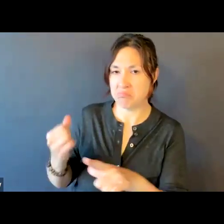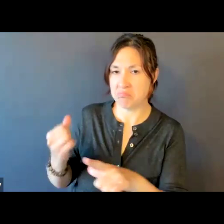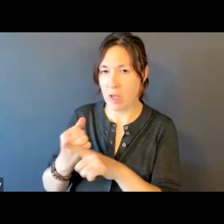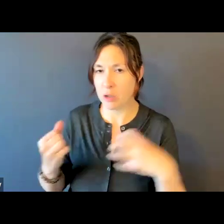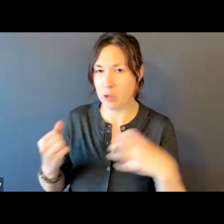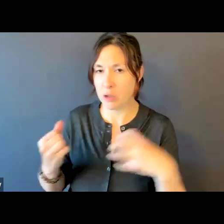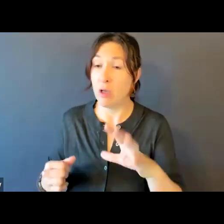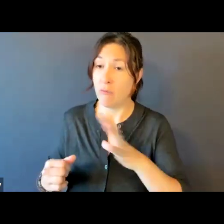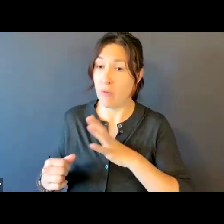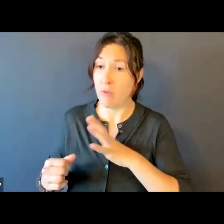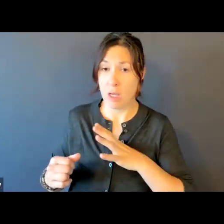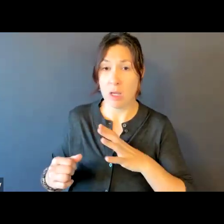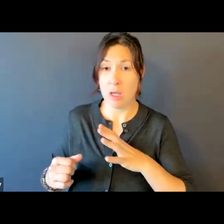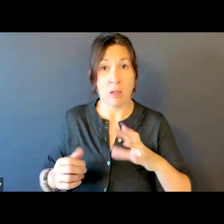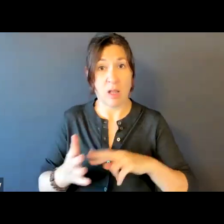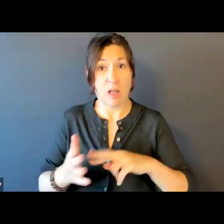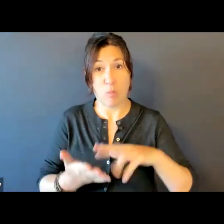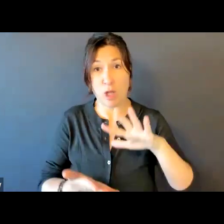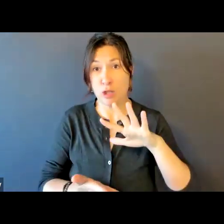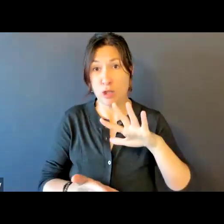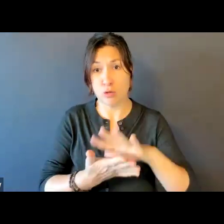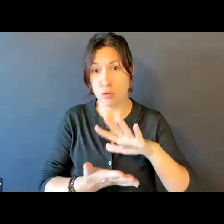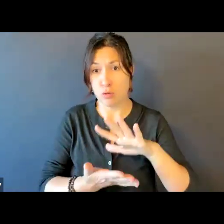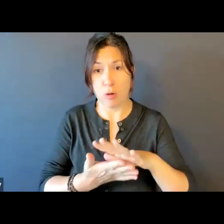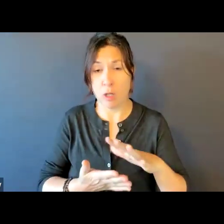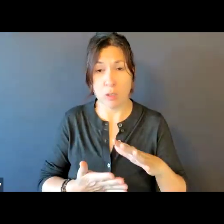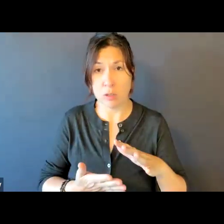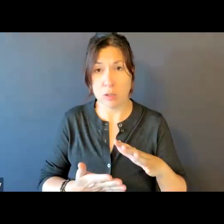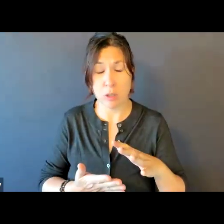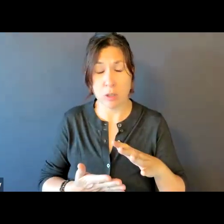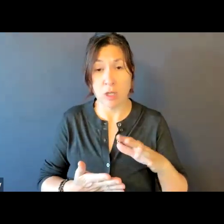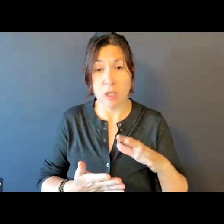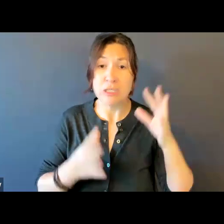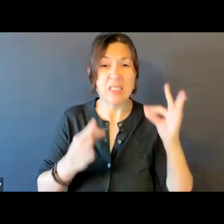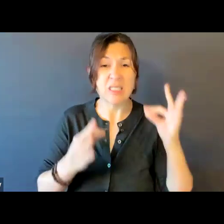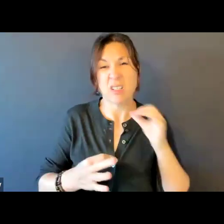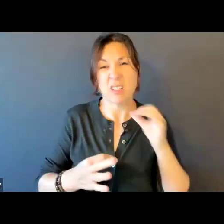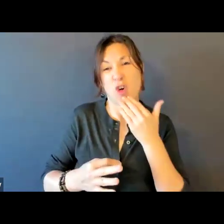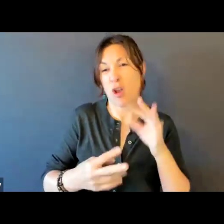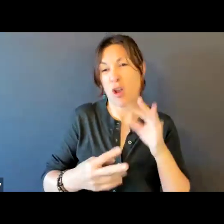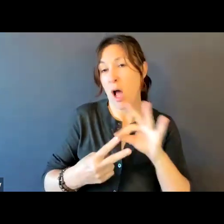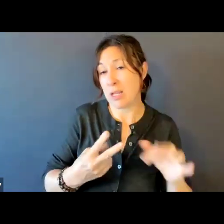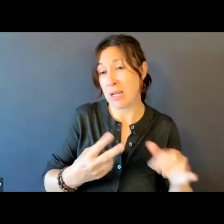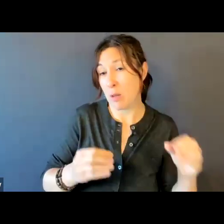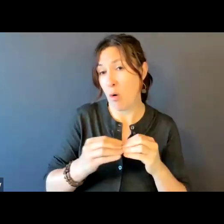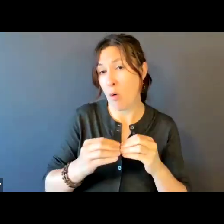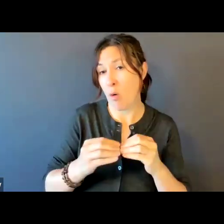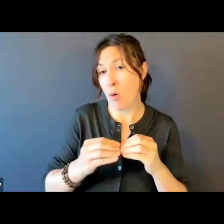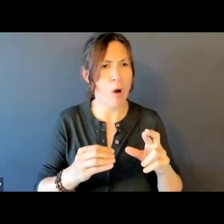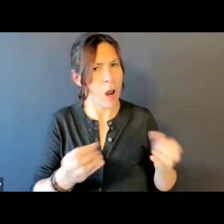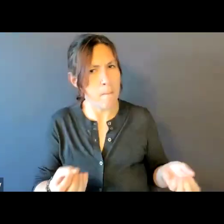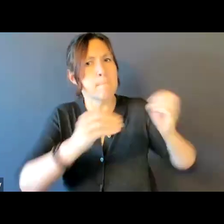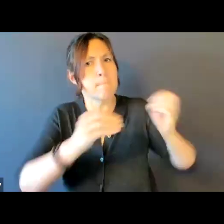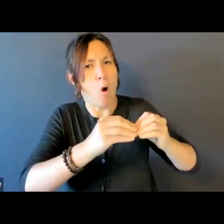schools be taken off the table as an option, or should we go deeper in trying to support and improve?